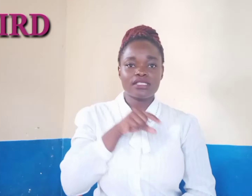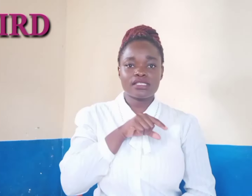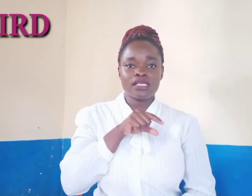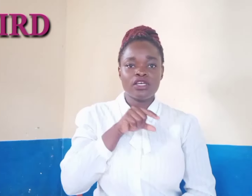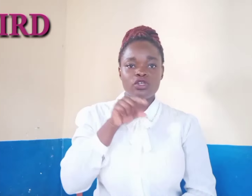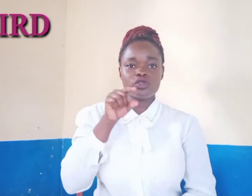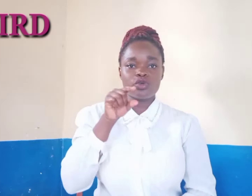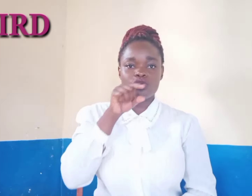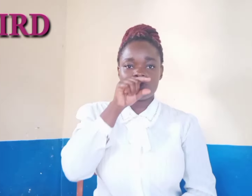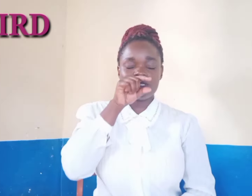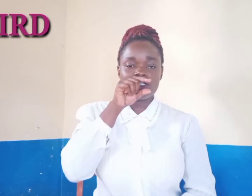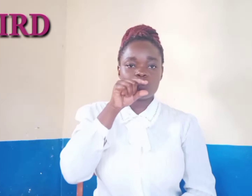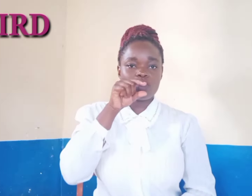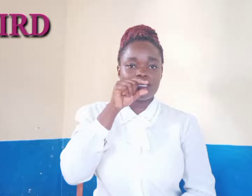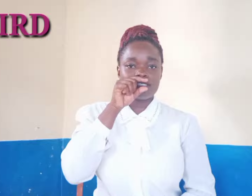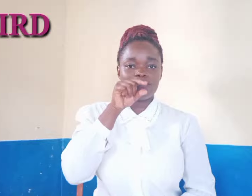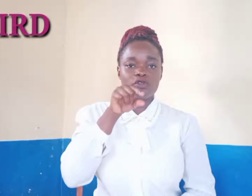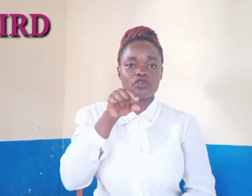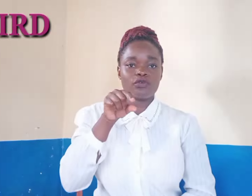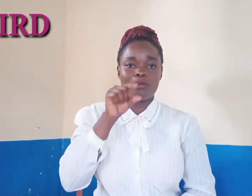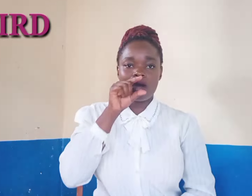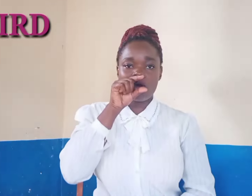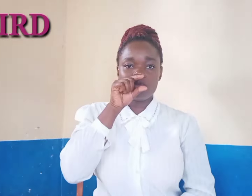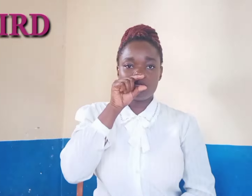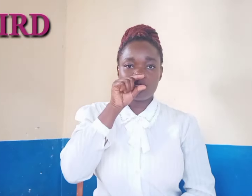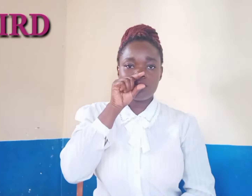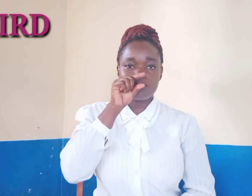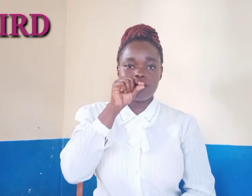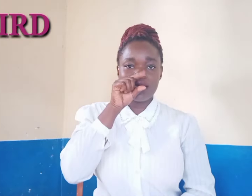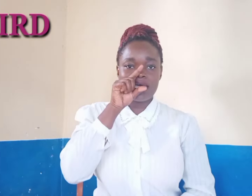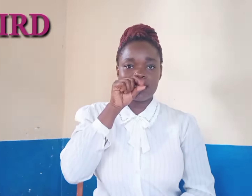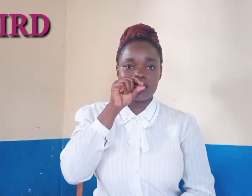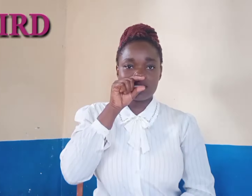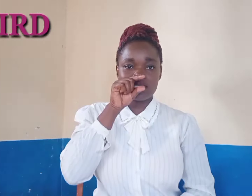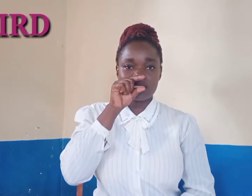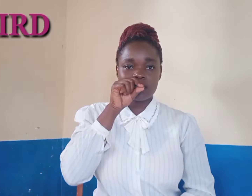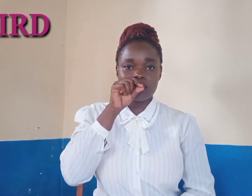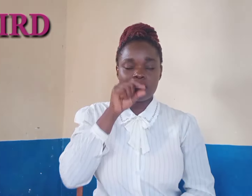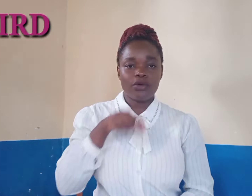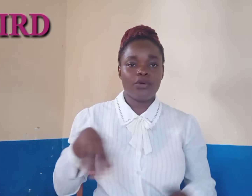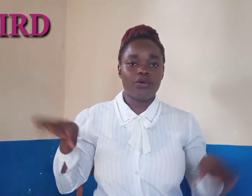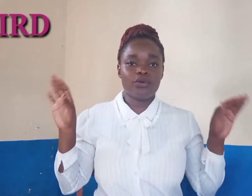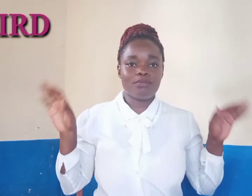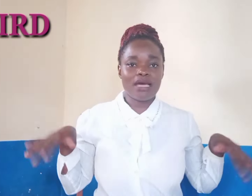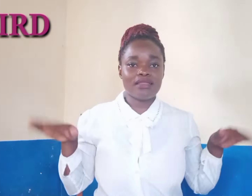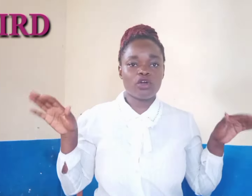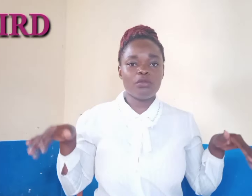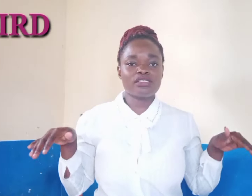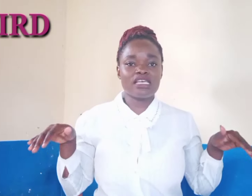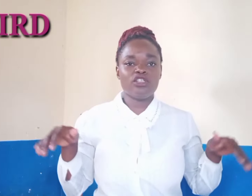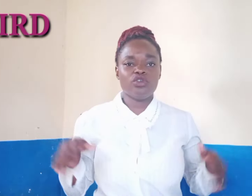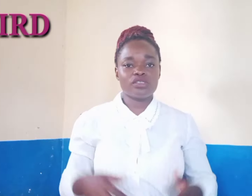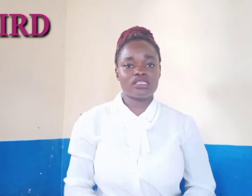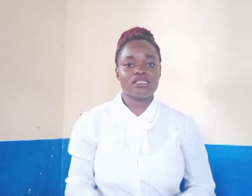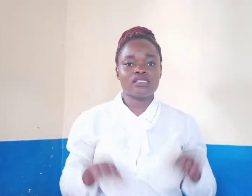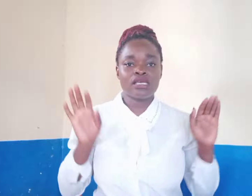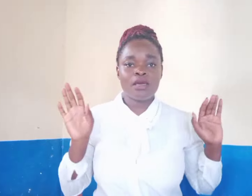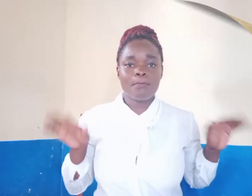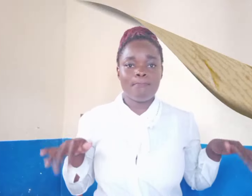beaks, so you do it twice in front of your mouth. Bad. Or bad. The common sign used is next